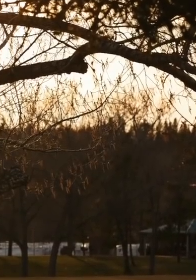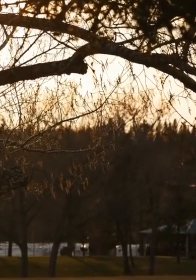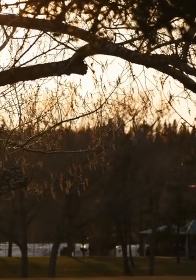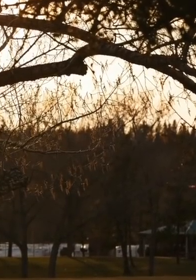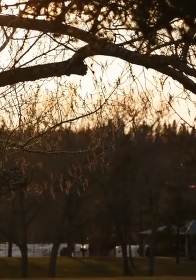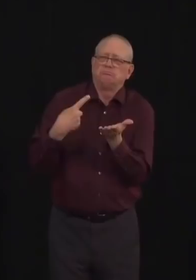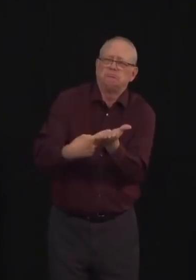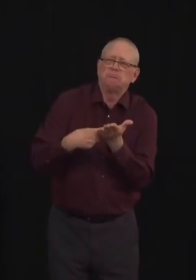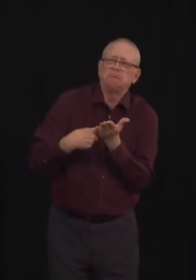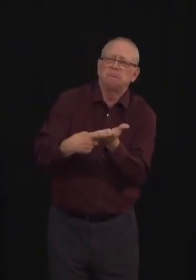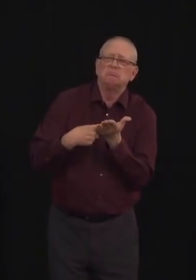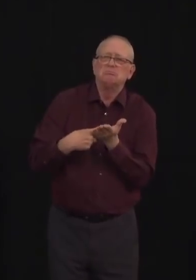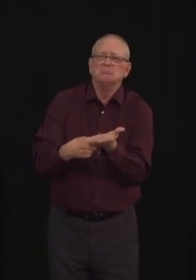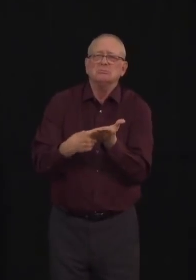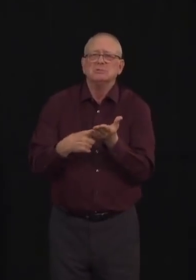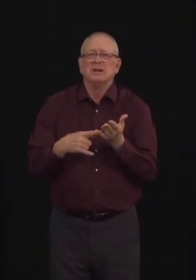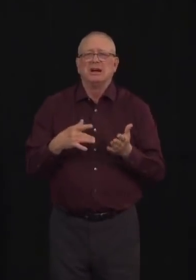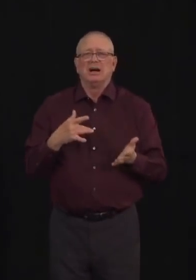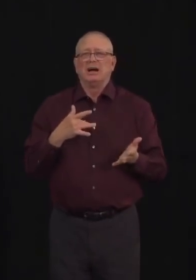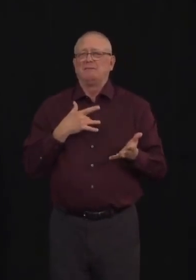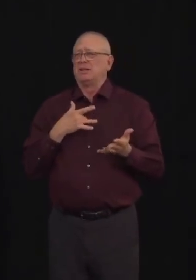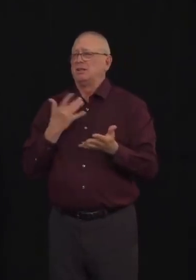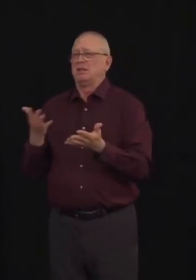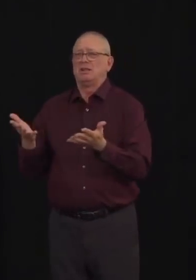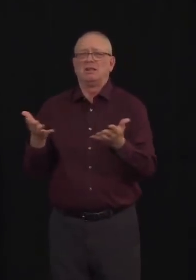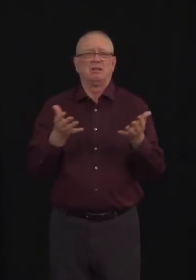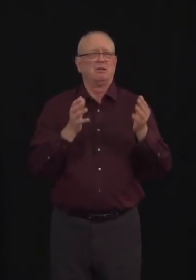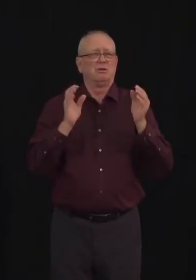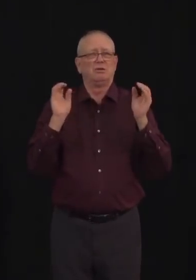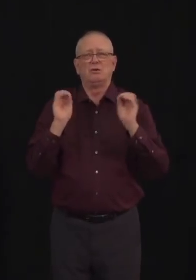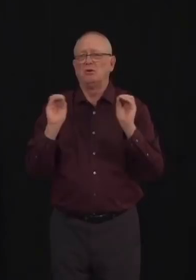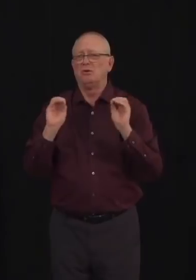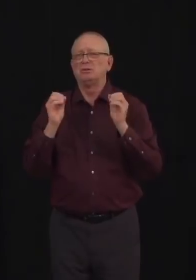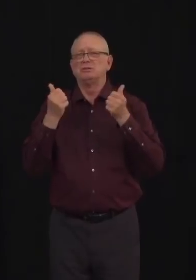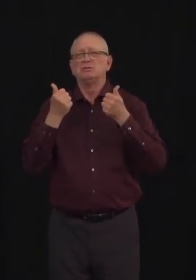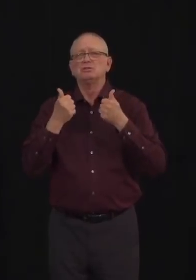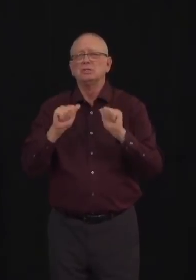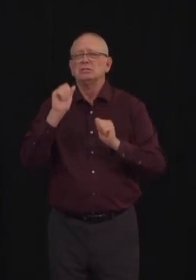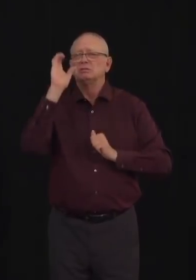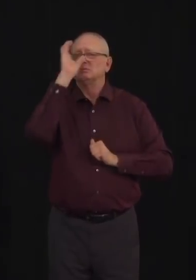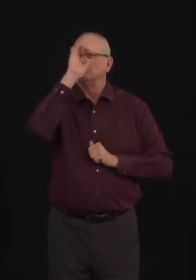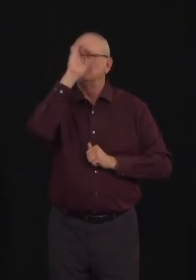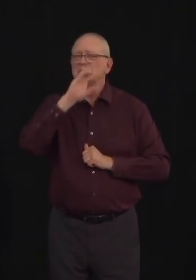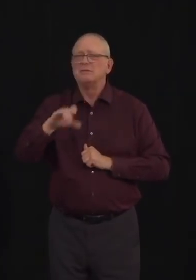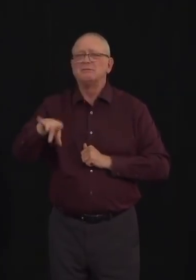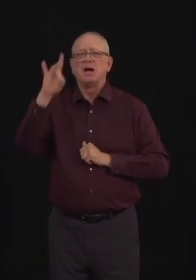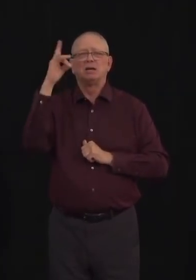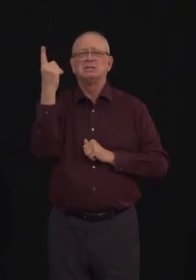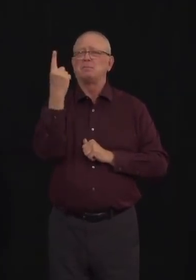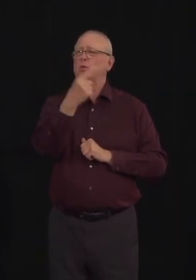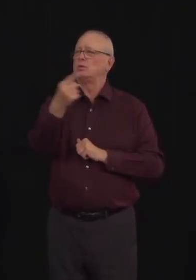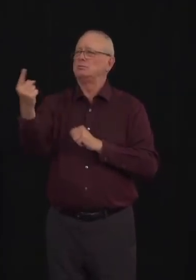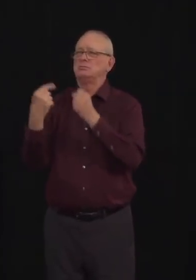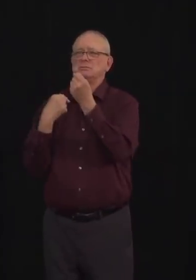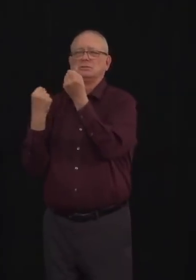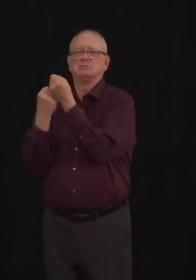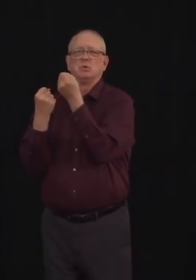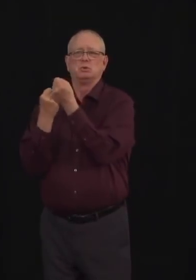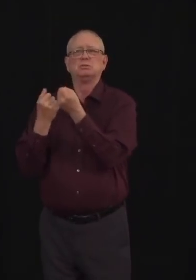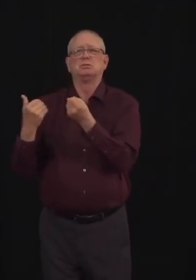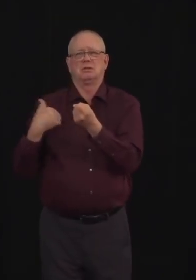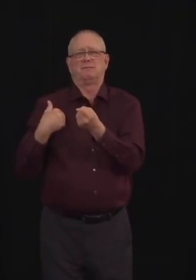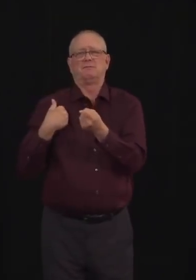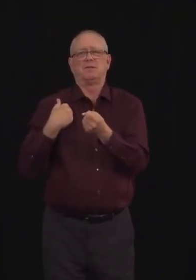feel you have nowhere to turn, please reach out. Supports are available. The Mental Health Helpline and the